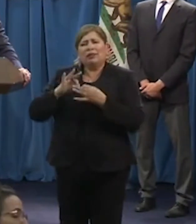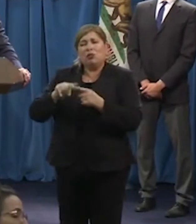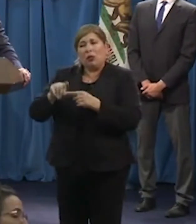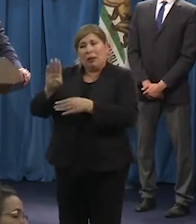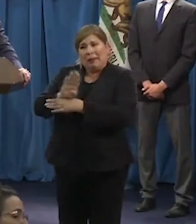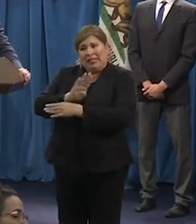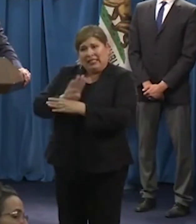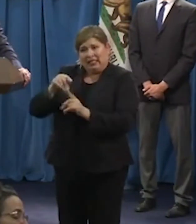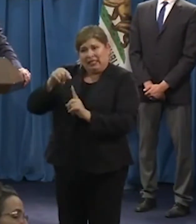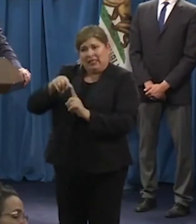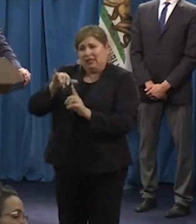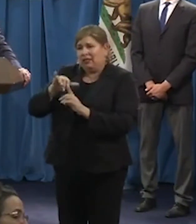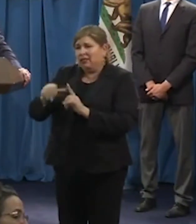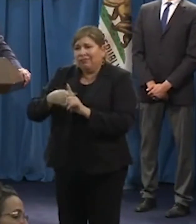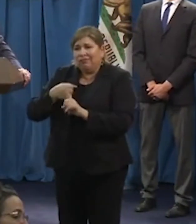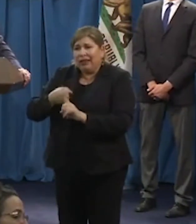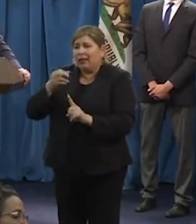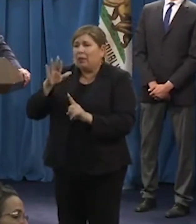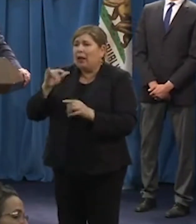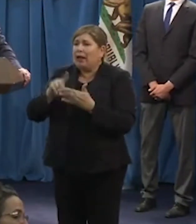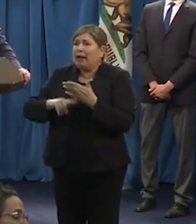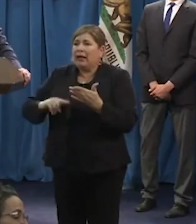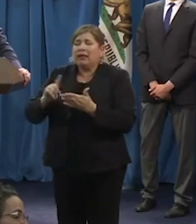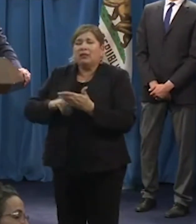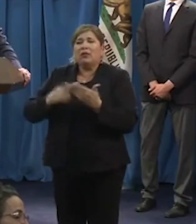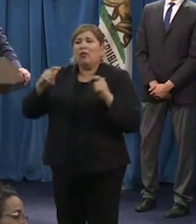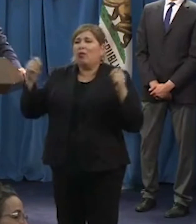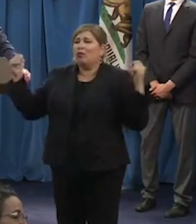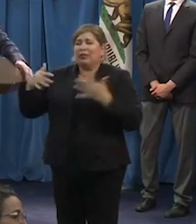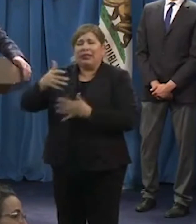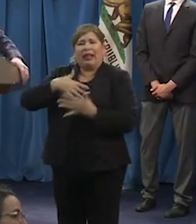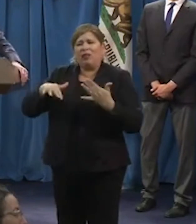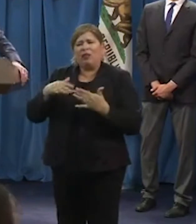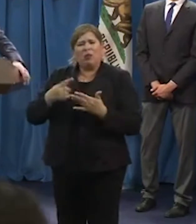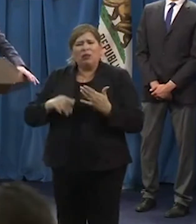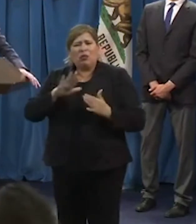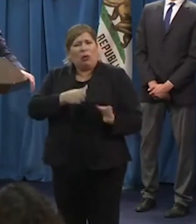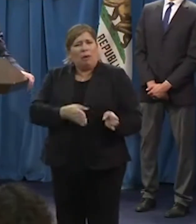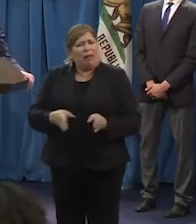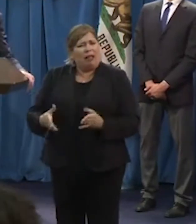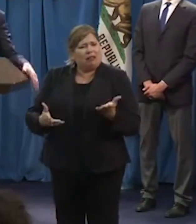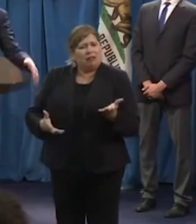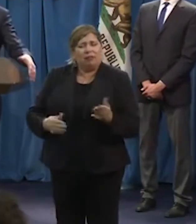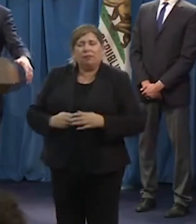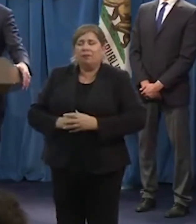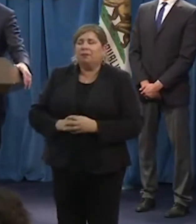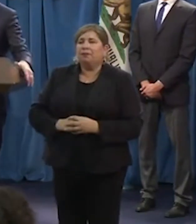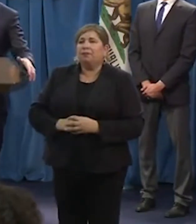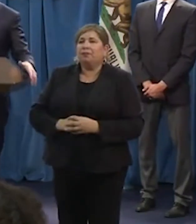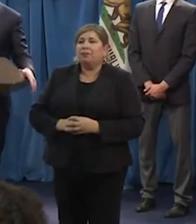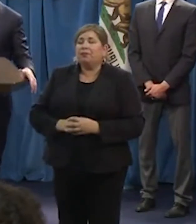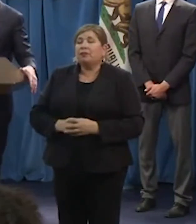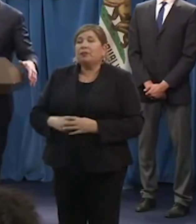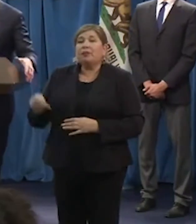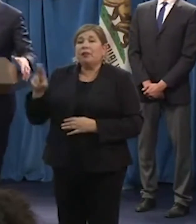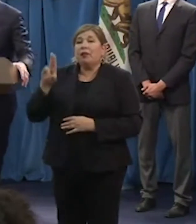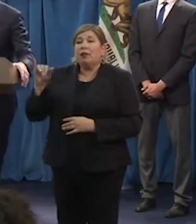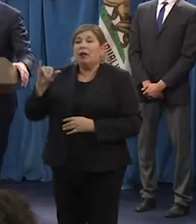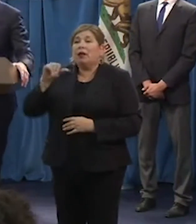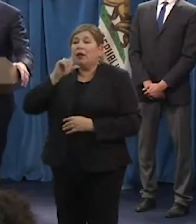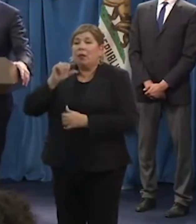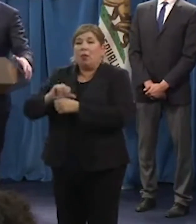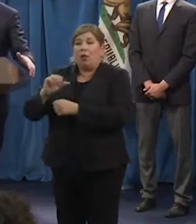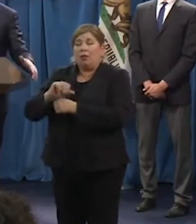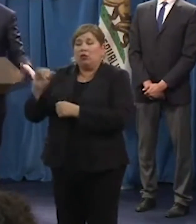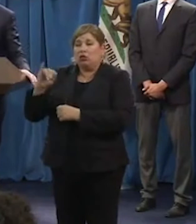order on, you know, canceling large gatherings. Can you give us a sense of what you're planning? Well, the unemployment insurance indirectly impacts sick leave, will